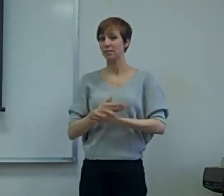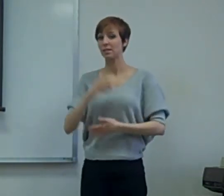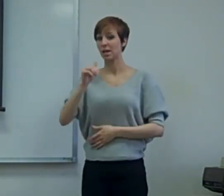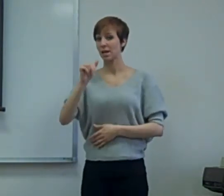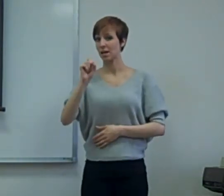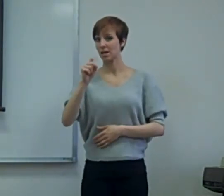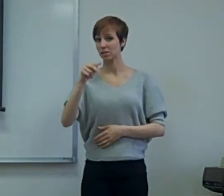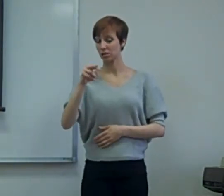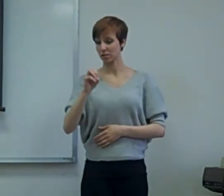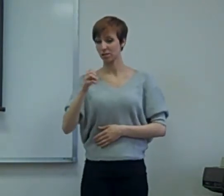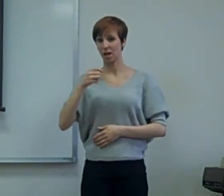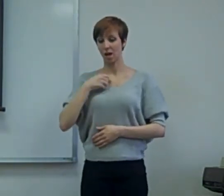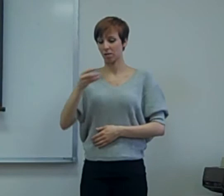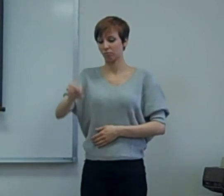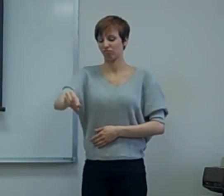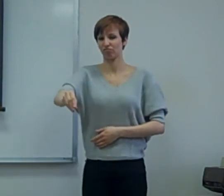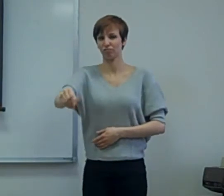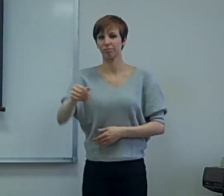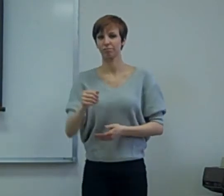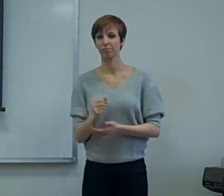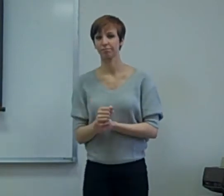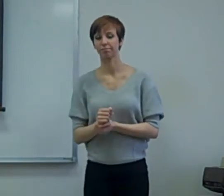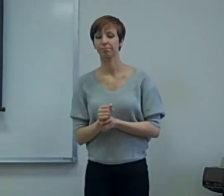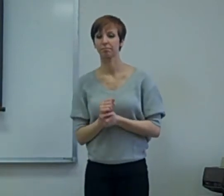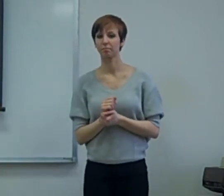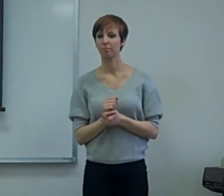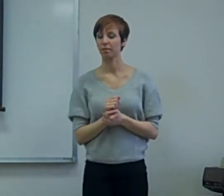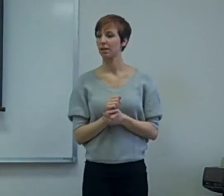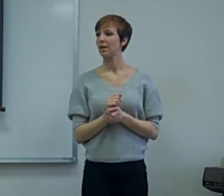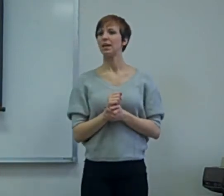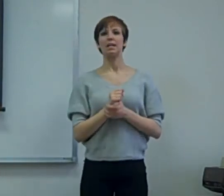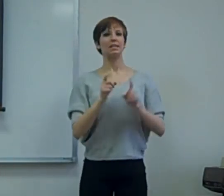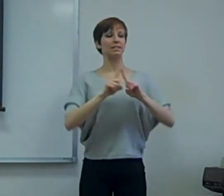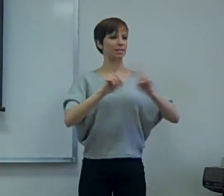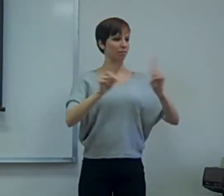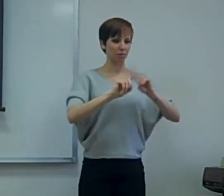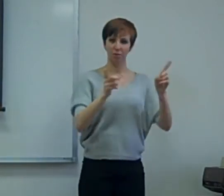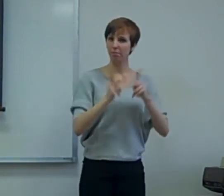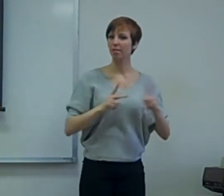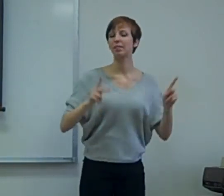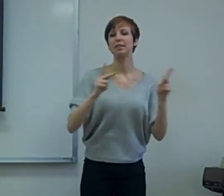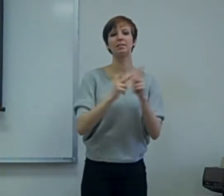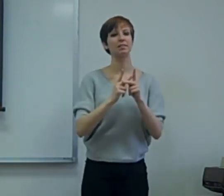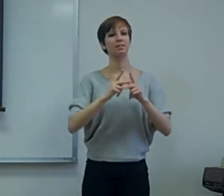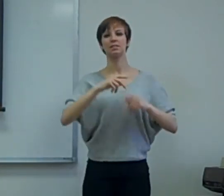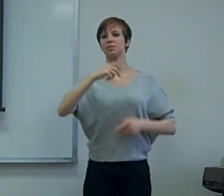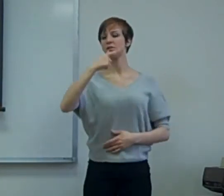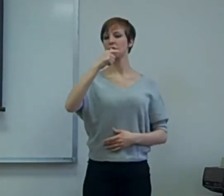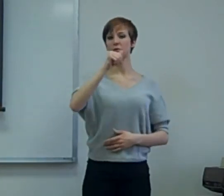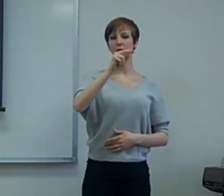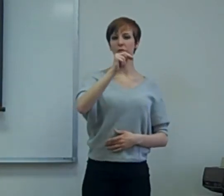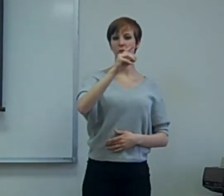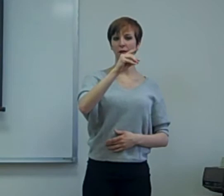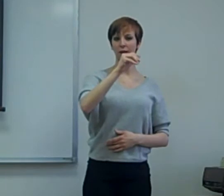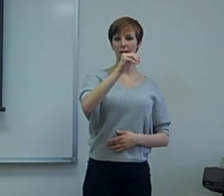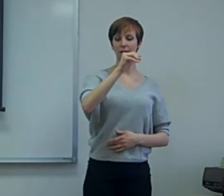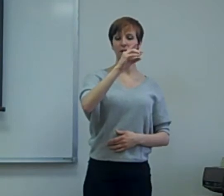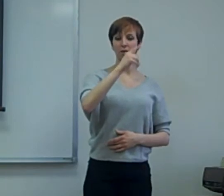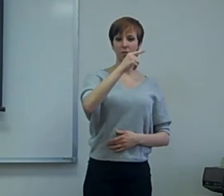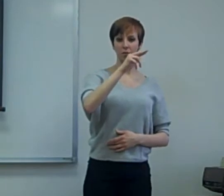to the top of the Grand Canyon and the bottom of the Grand Canyon. He was thrown over Victorian Falls in Africa by my sister when she